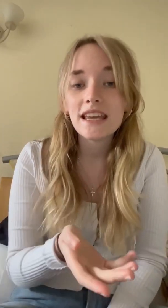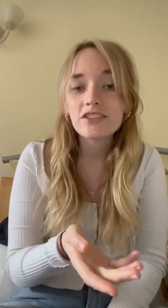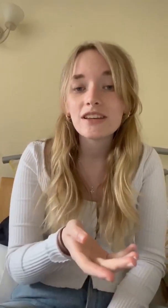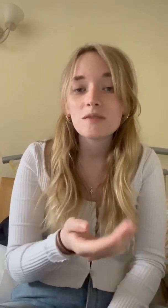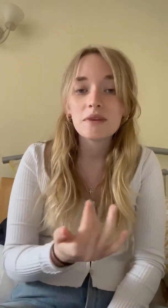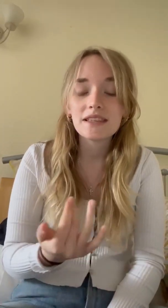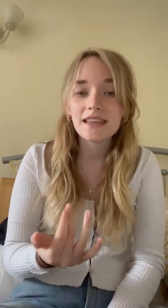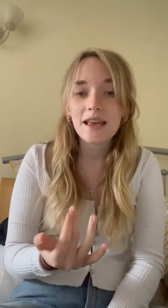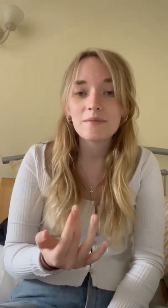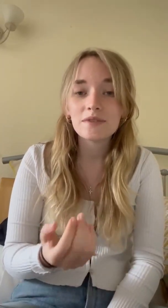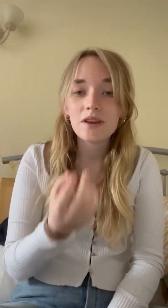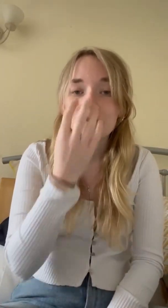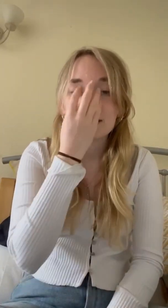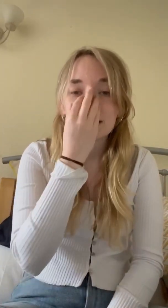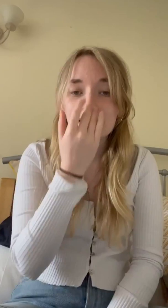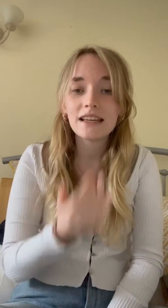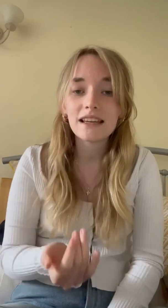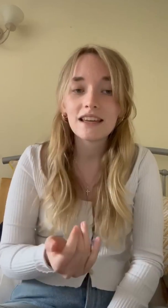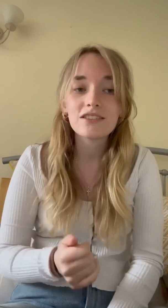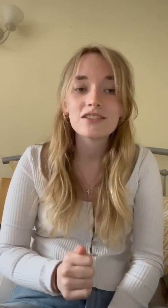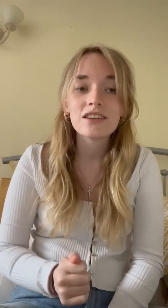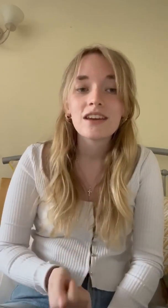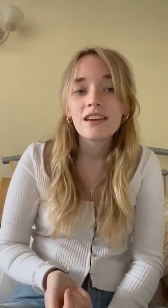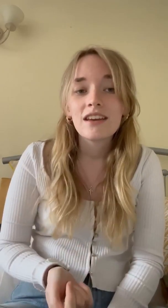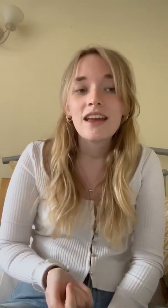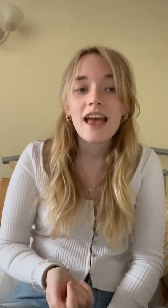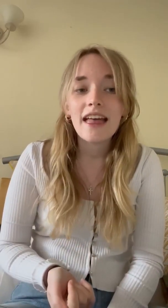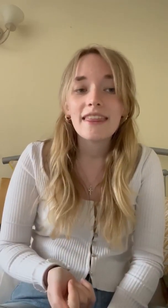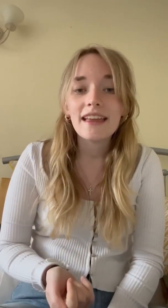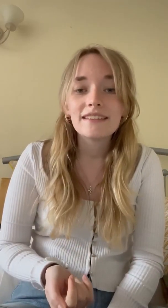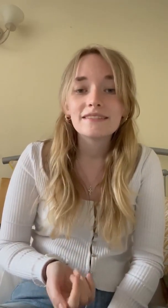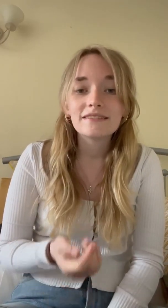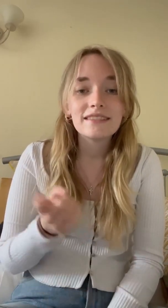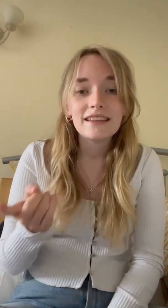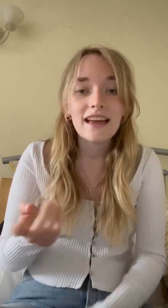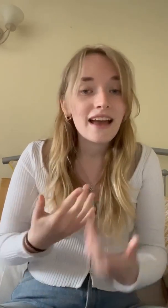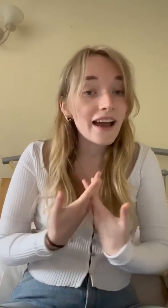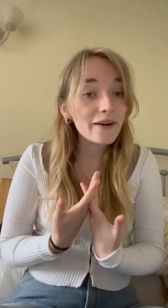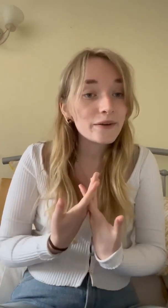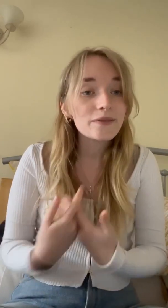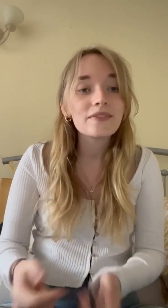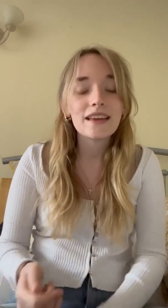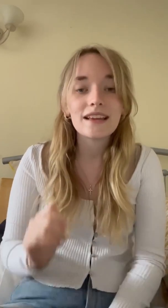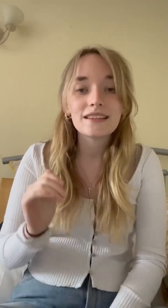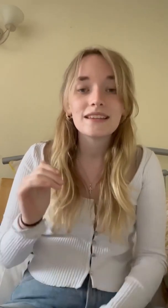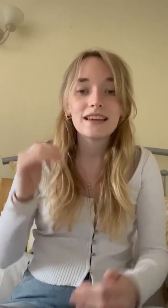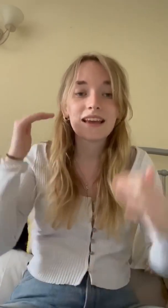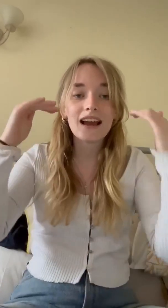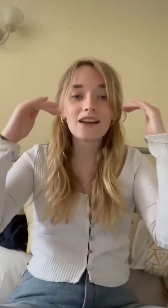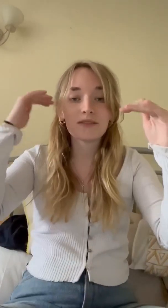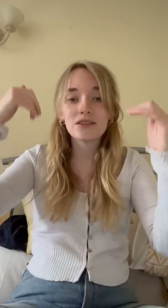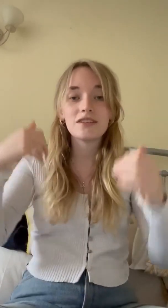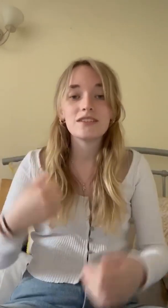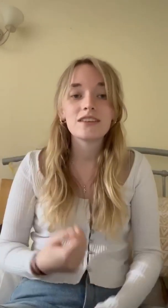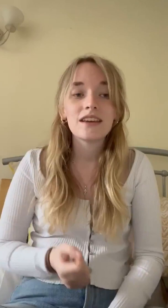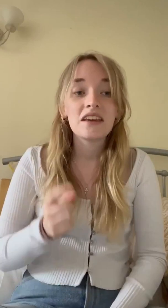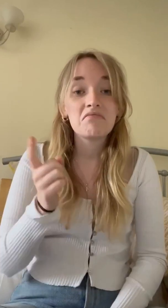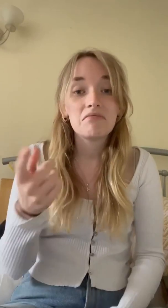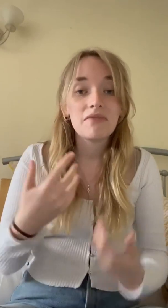Teenage years would be the same, so teenage, and then their how, and adulthood,